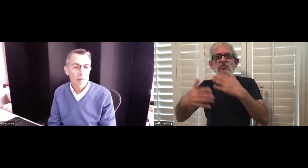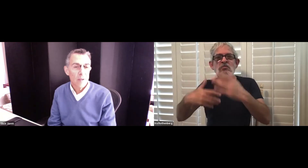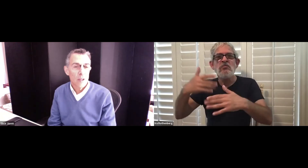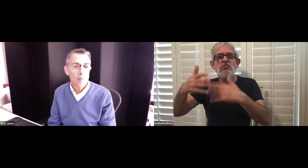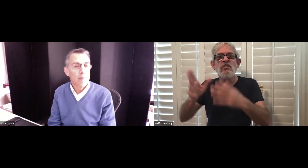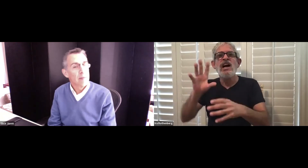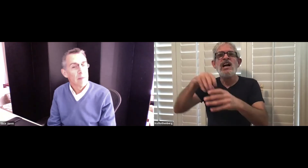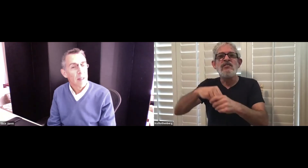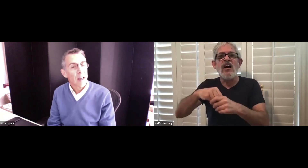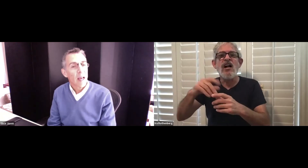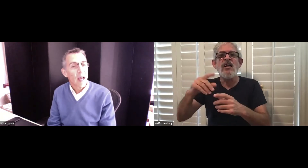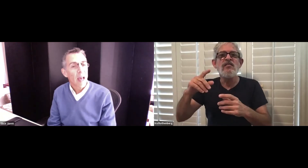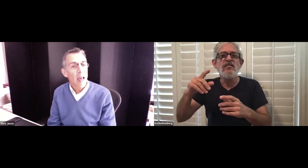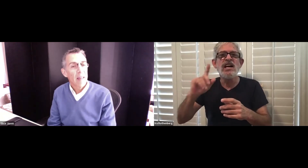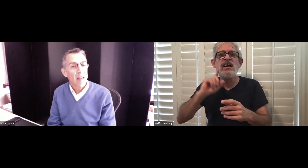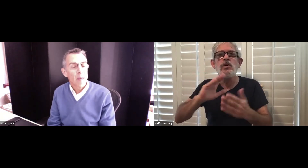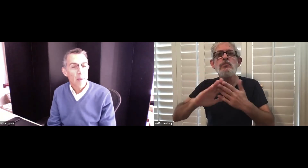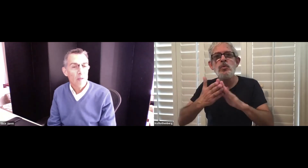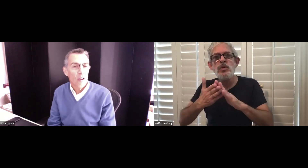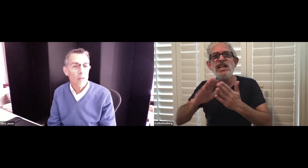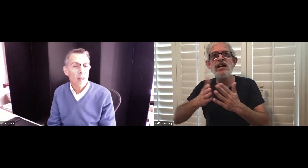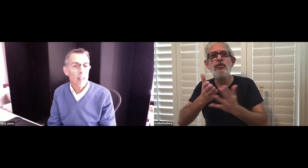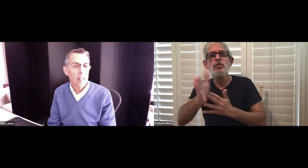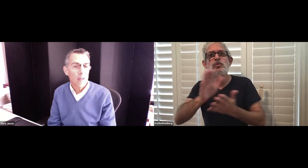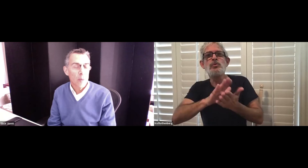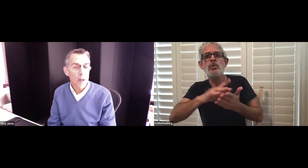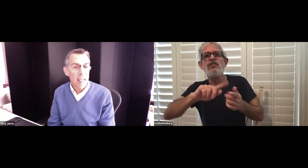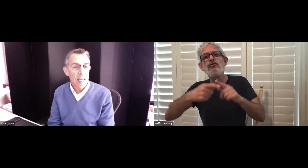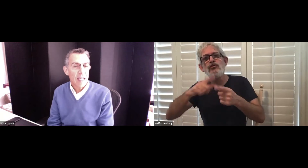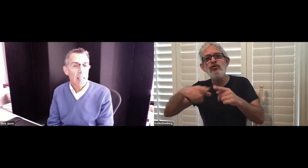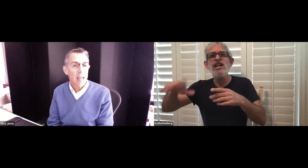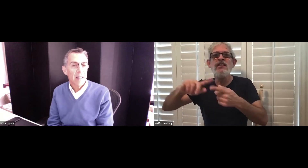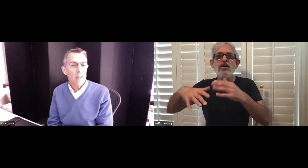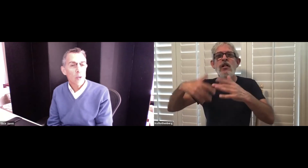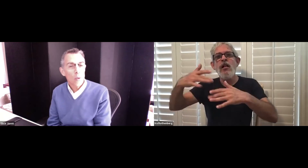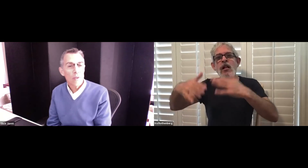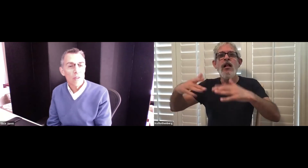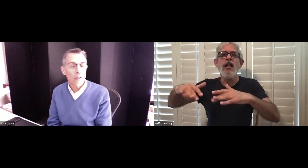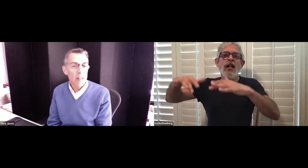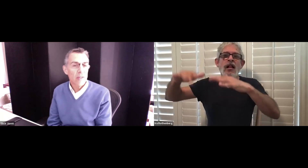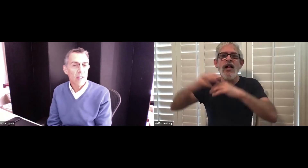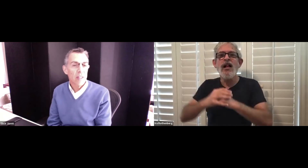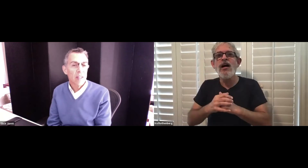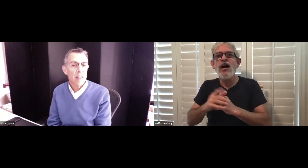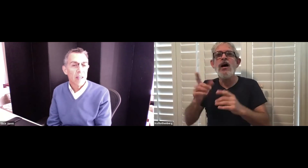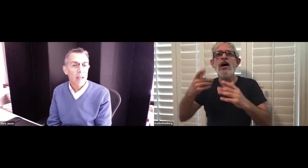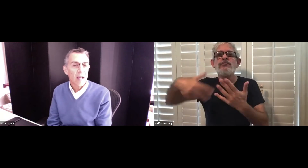to. And they became involved in the deaf community and schools and friends, and